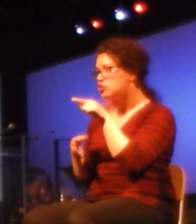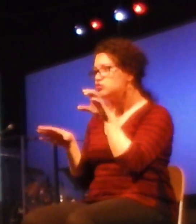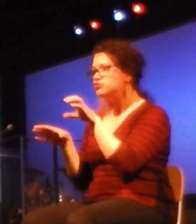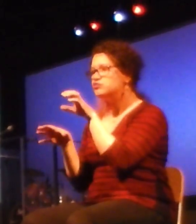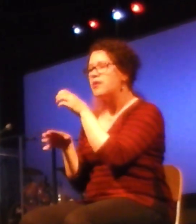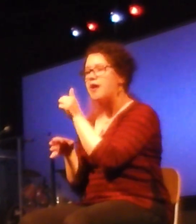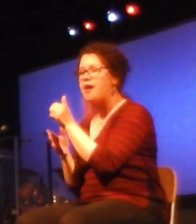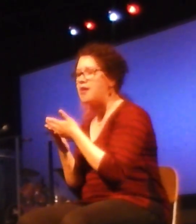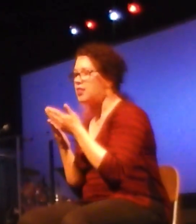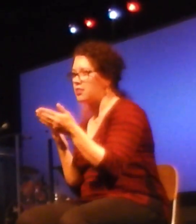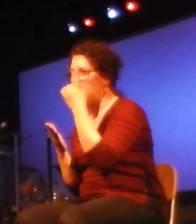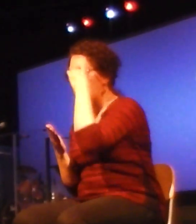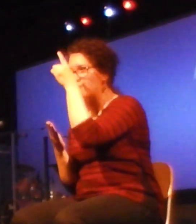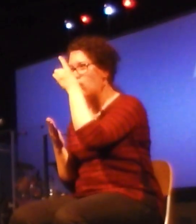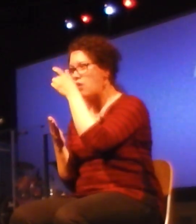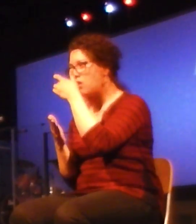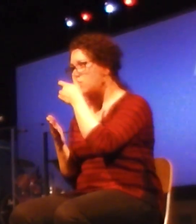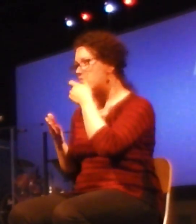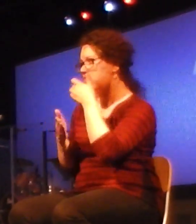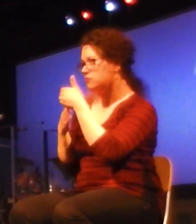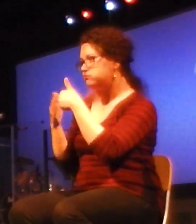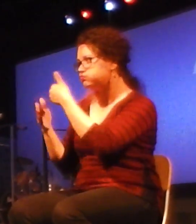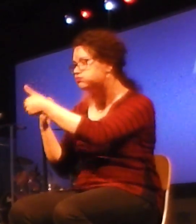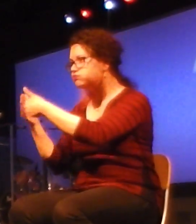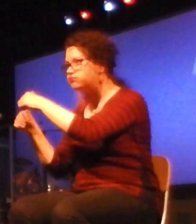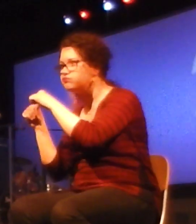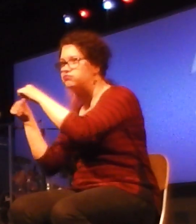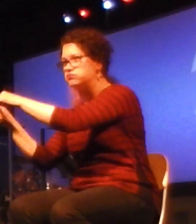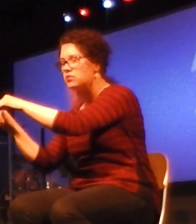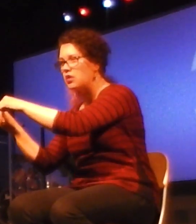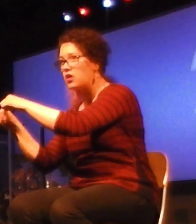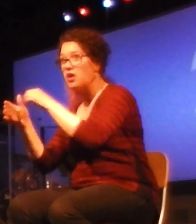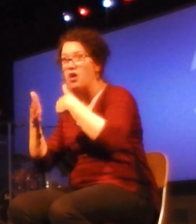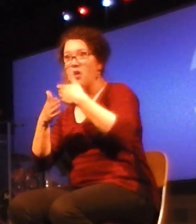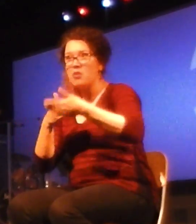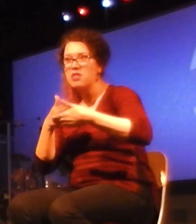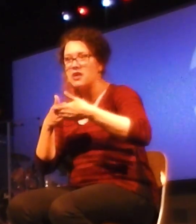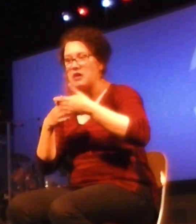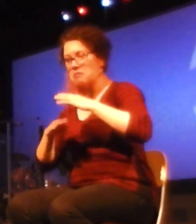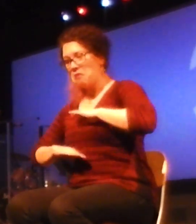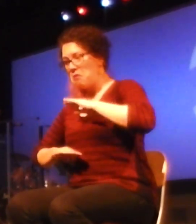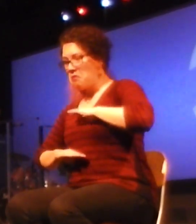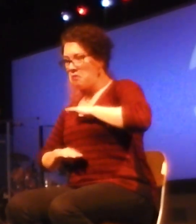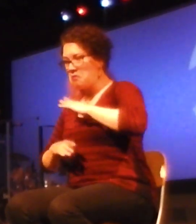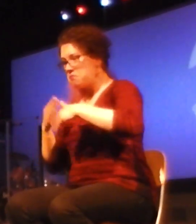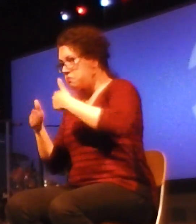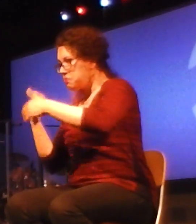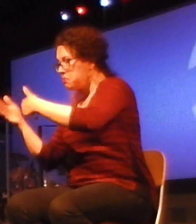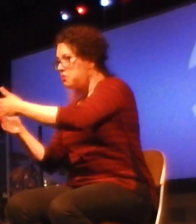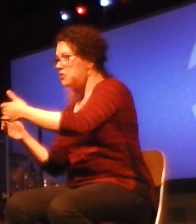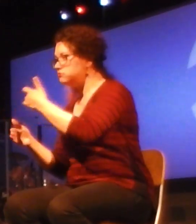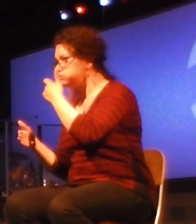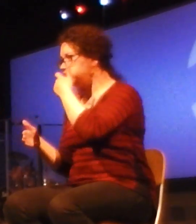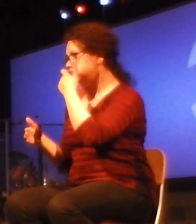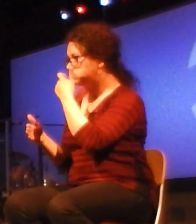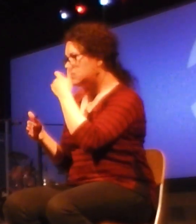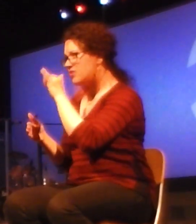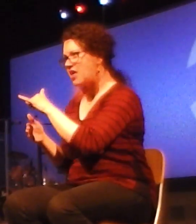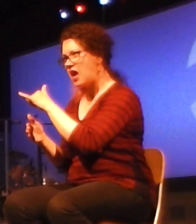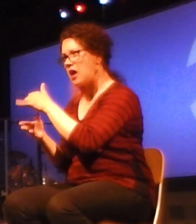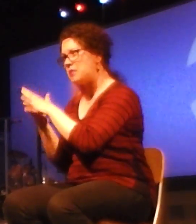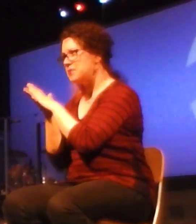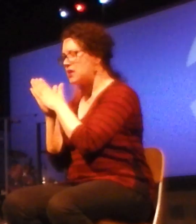get that next fix. So if I could just get the next fix, that'd be great. And what ends up happening is that addiction becomes louder in